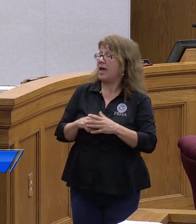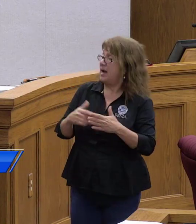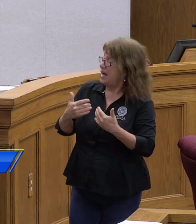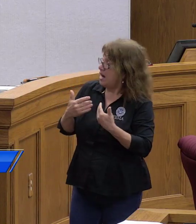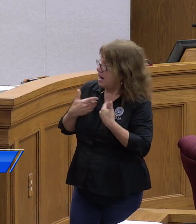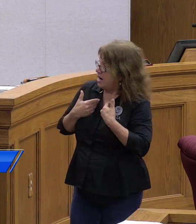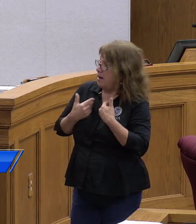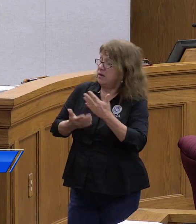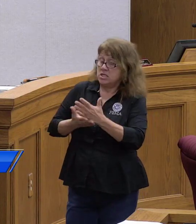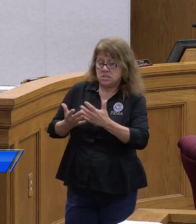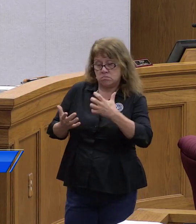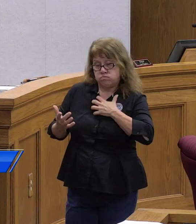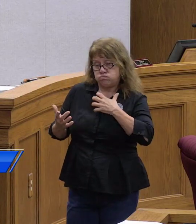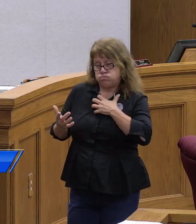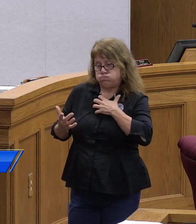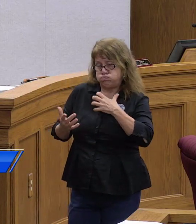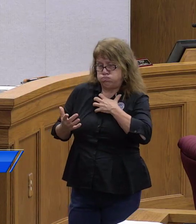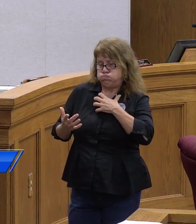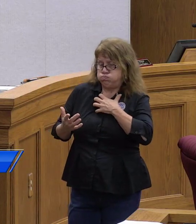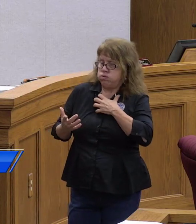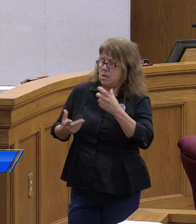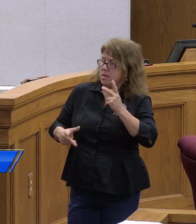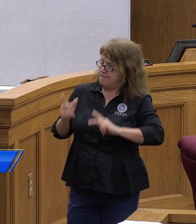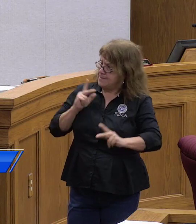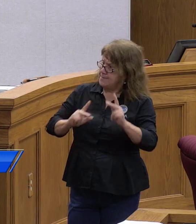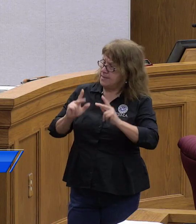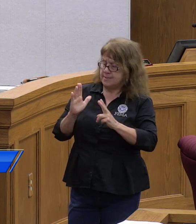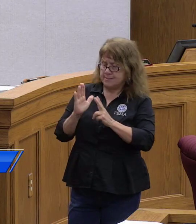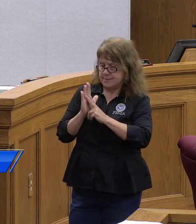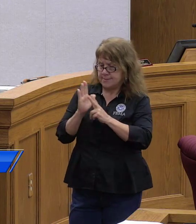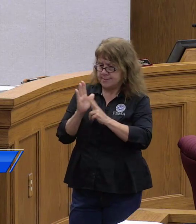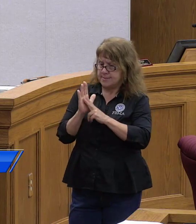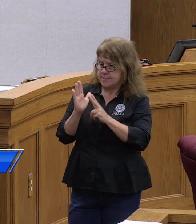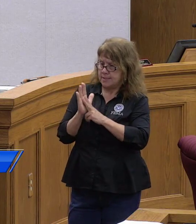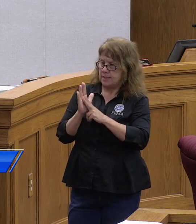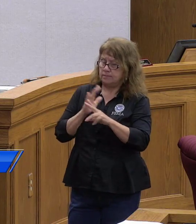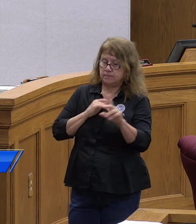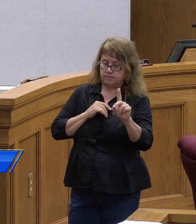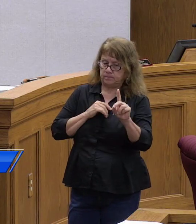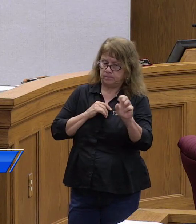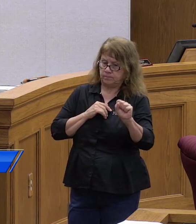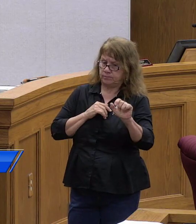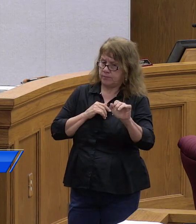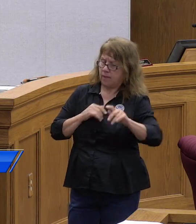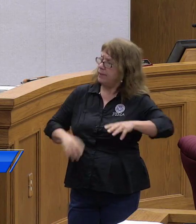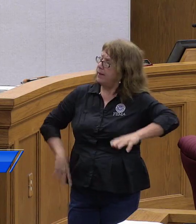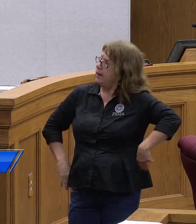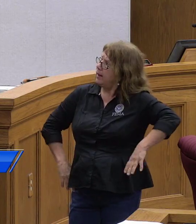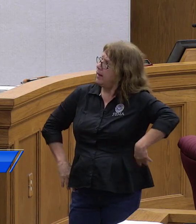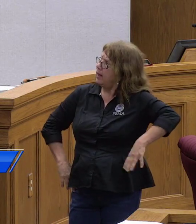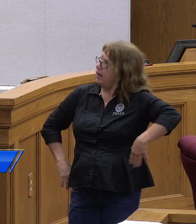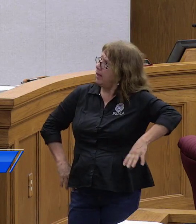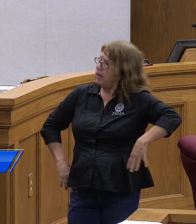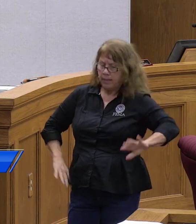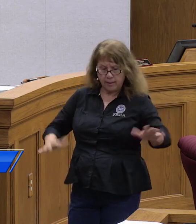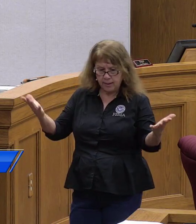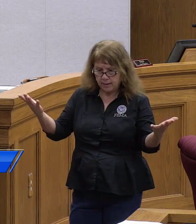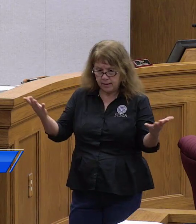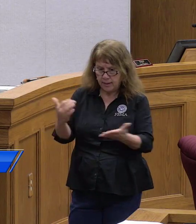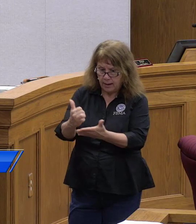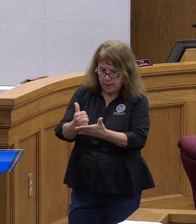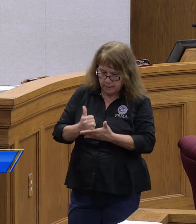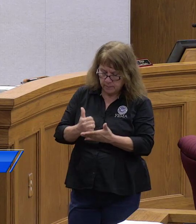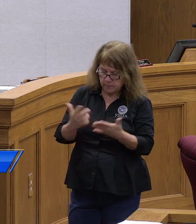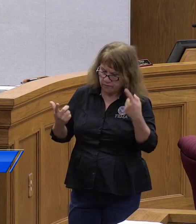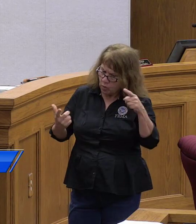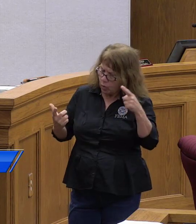some complaints from people who I guess have signed up for DSNAP and have not yet received any assistance. Do you